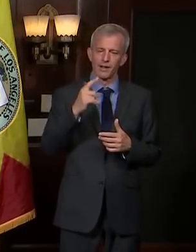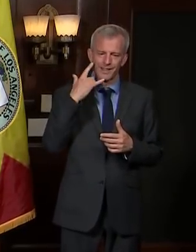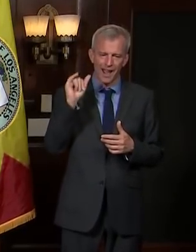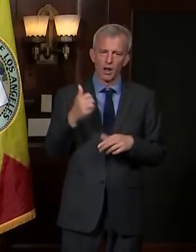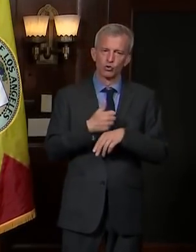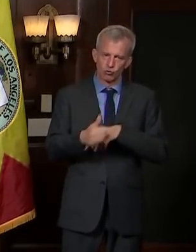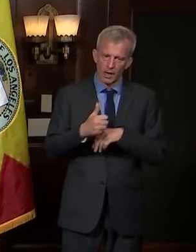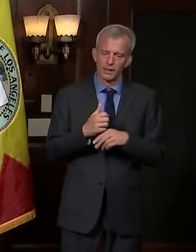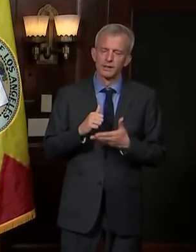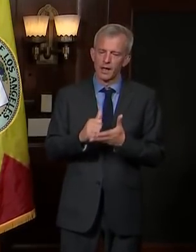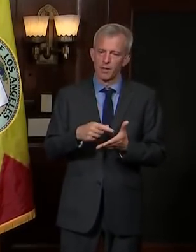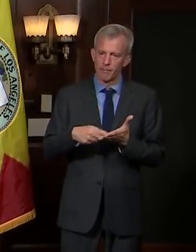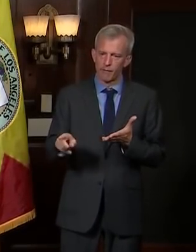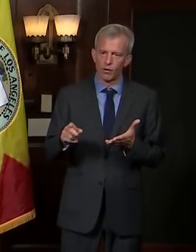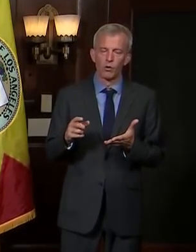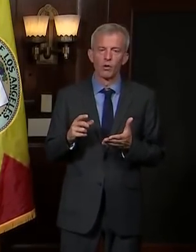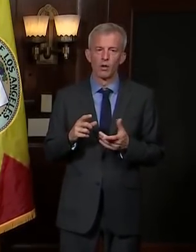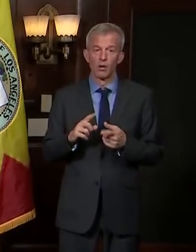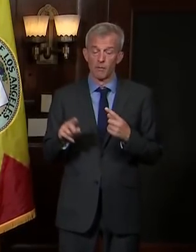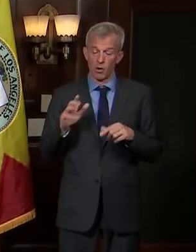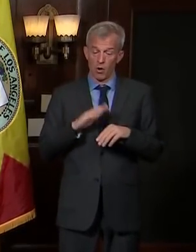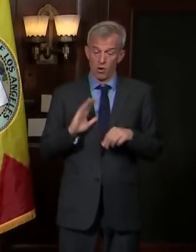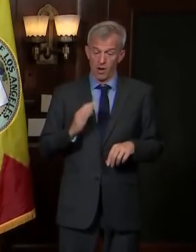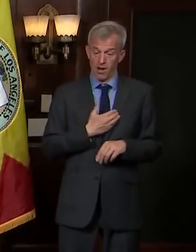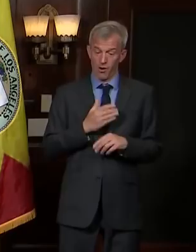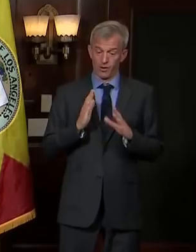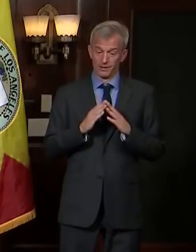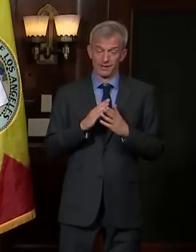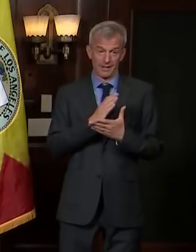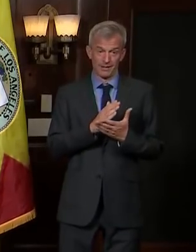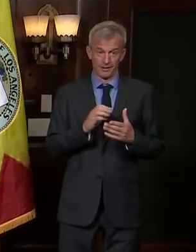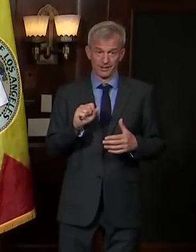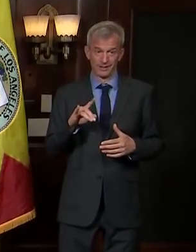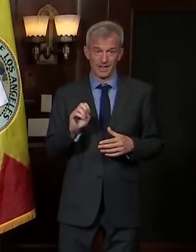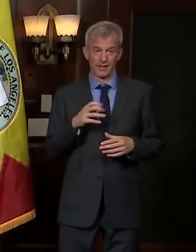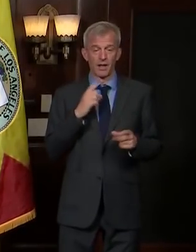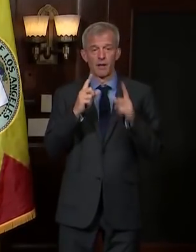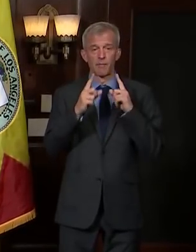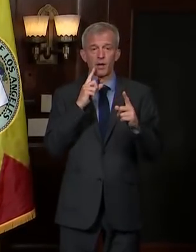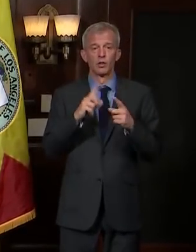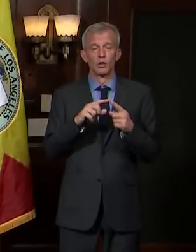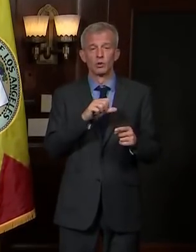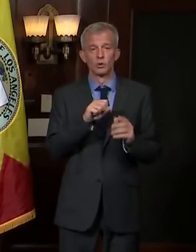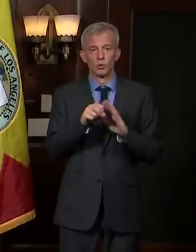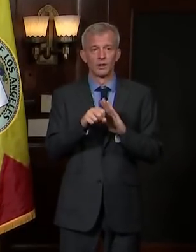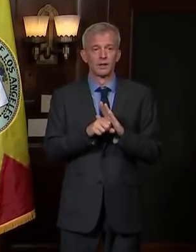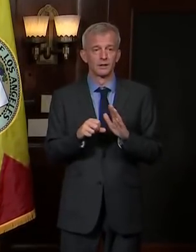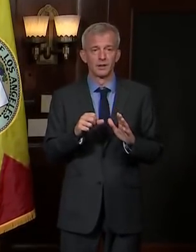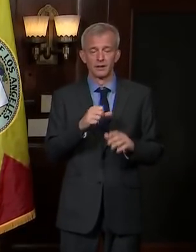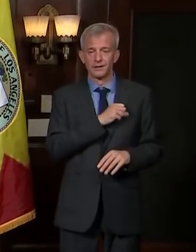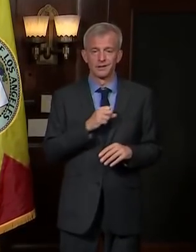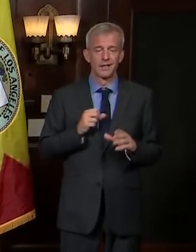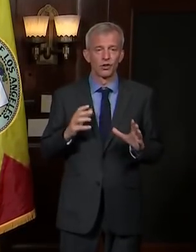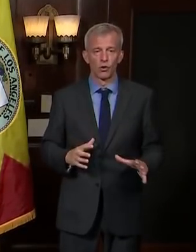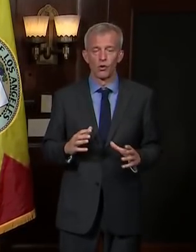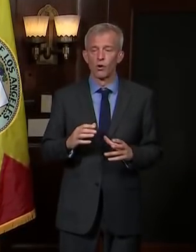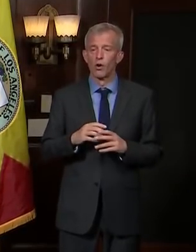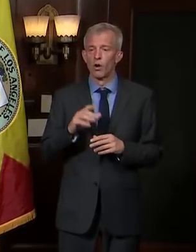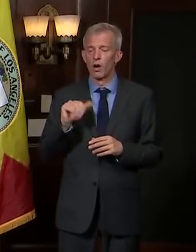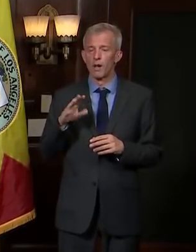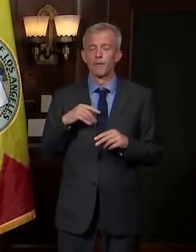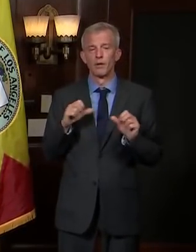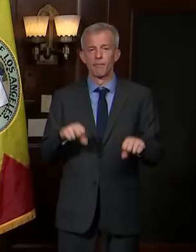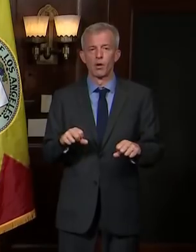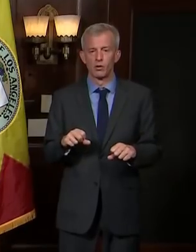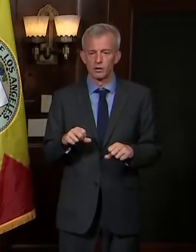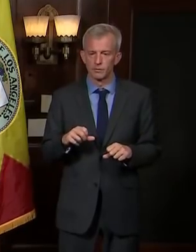But we shouldn't, at least on the LA City side, I'd love, and I've been talking to State Senator Maria Elena Durazo, others about the possibility of that, former